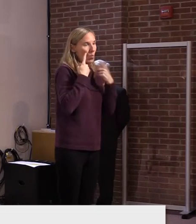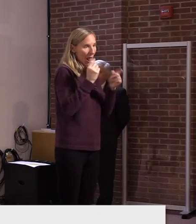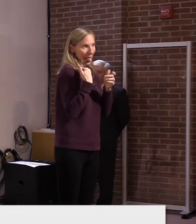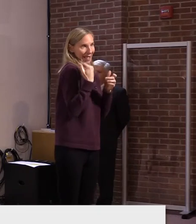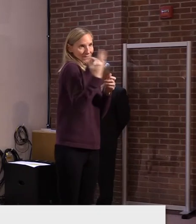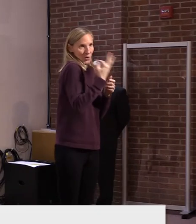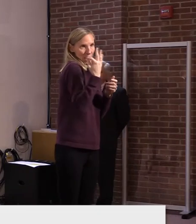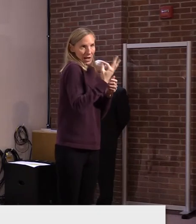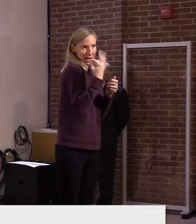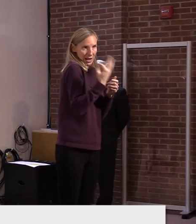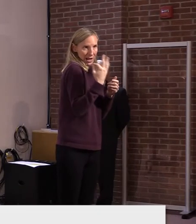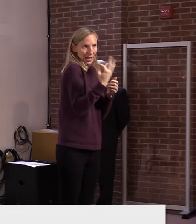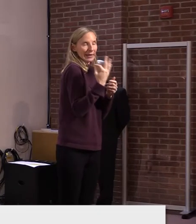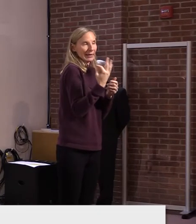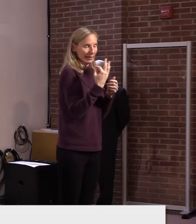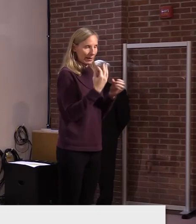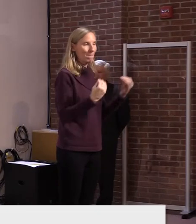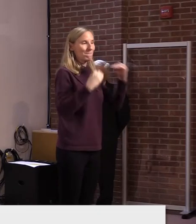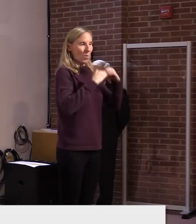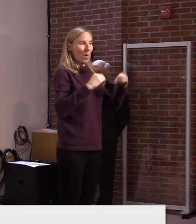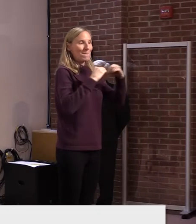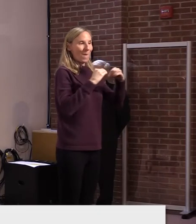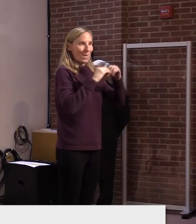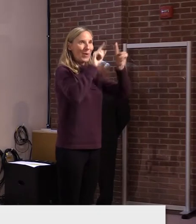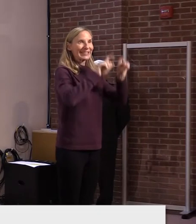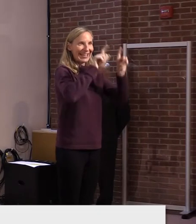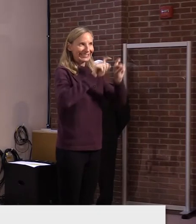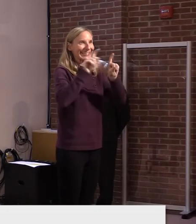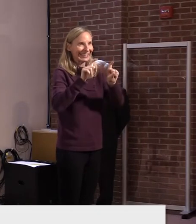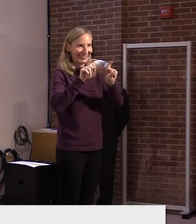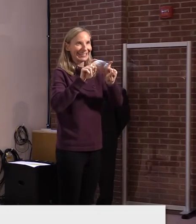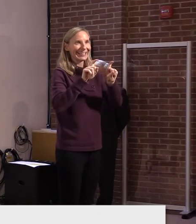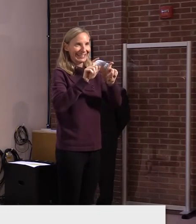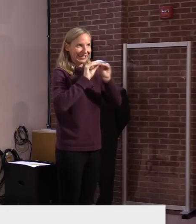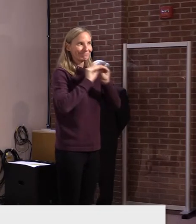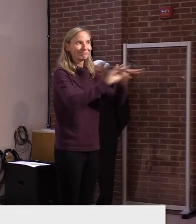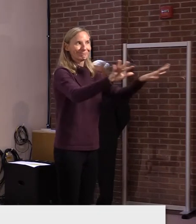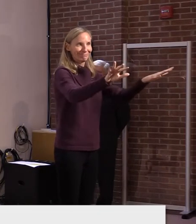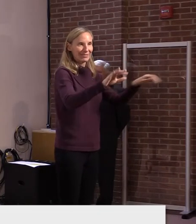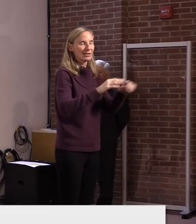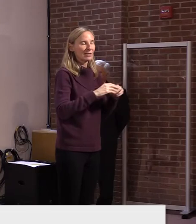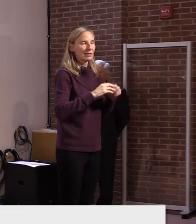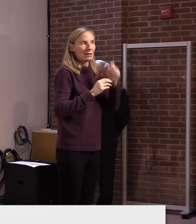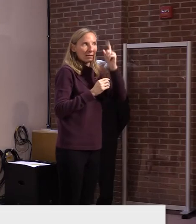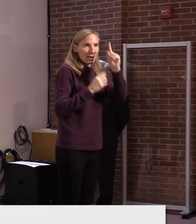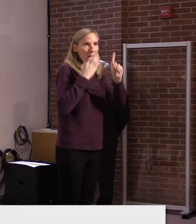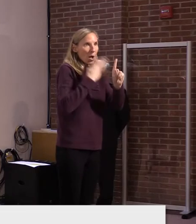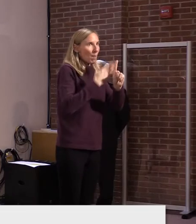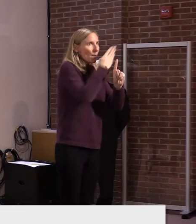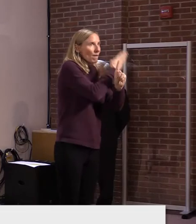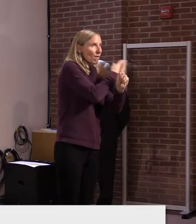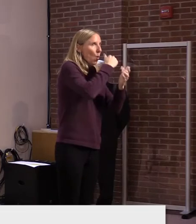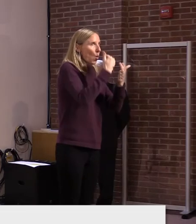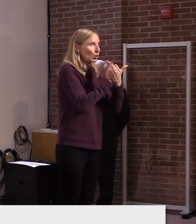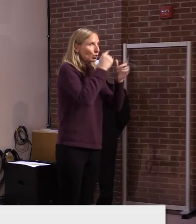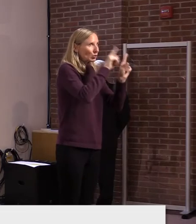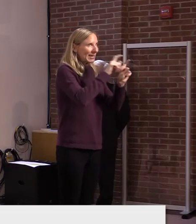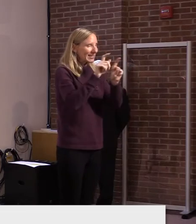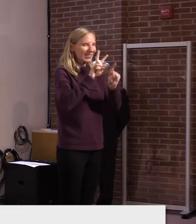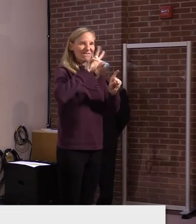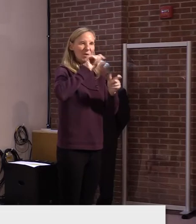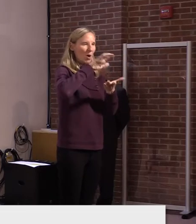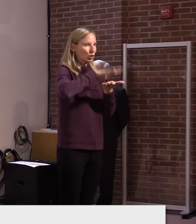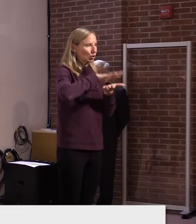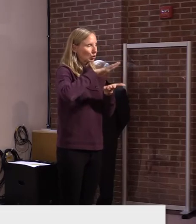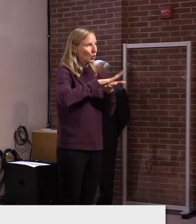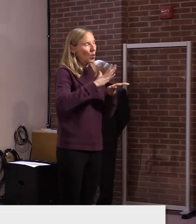the rollout of additional COVID testing, but even before this new testing, Vermont schools haven't been able to